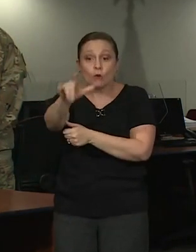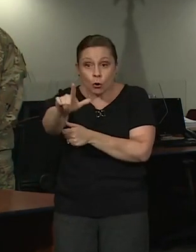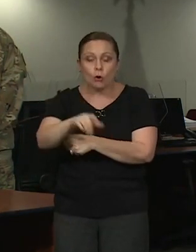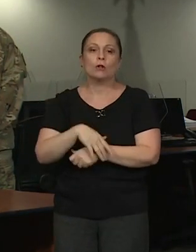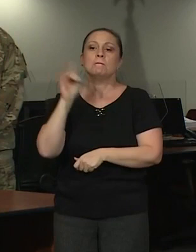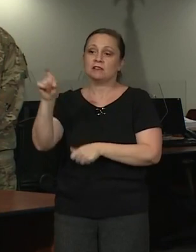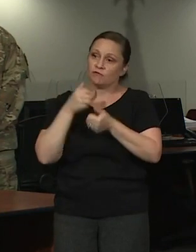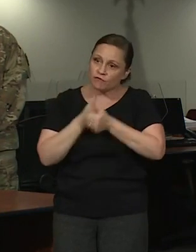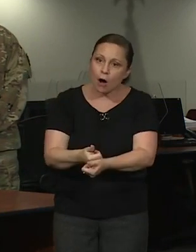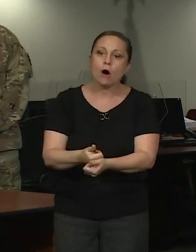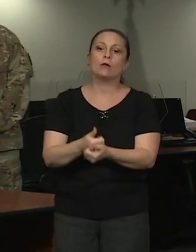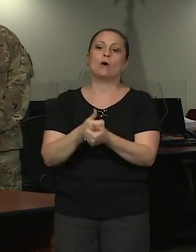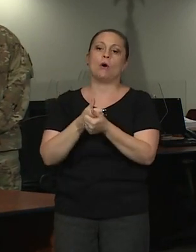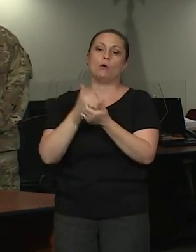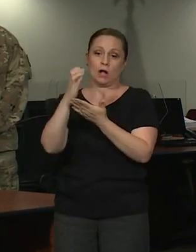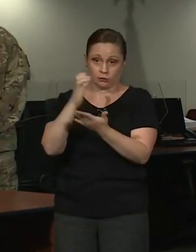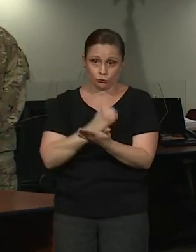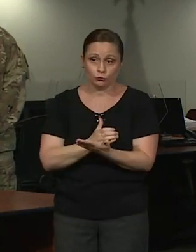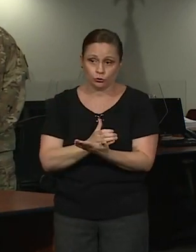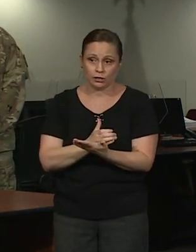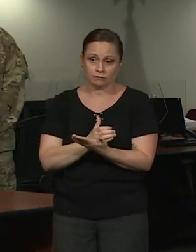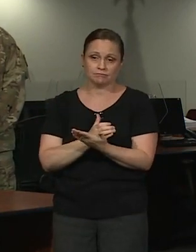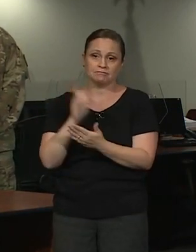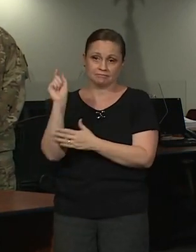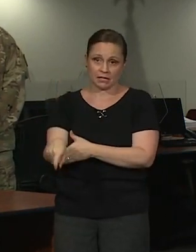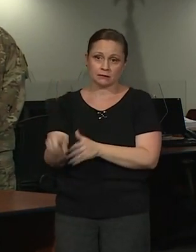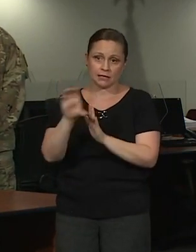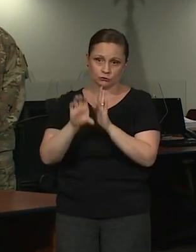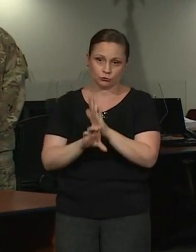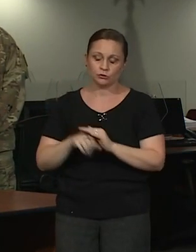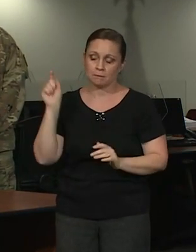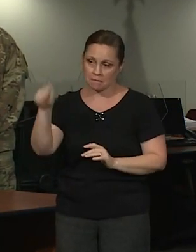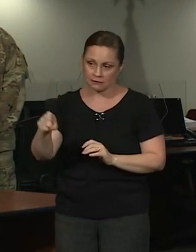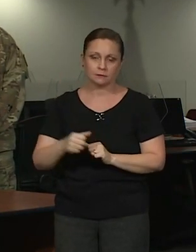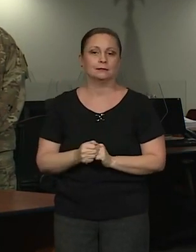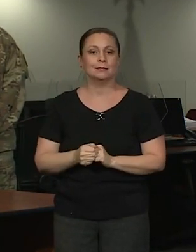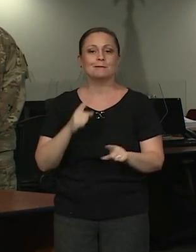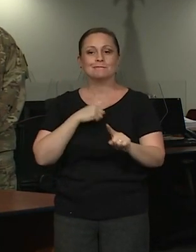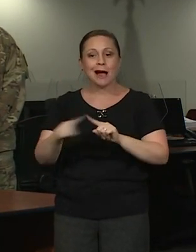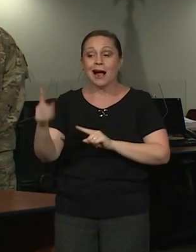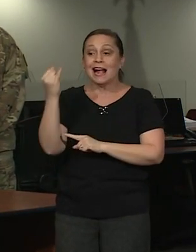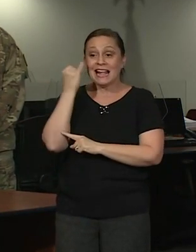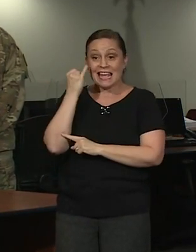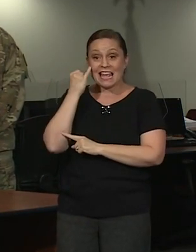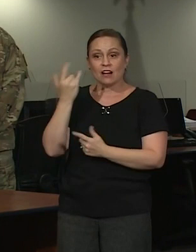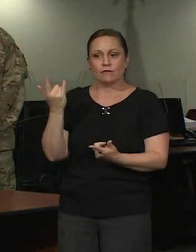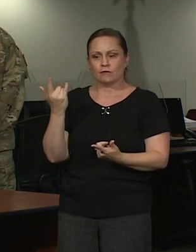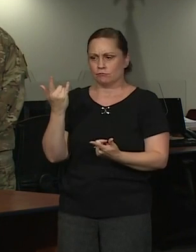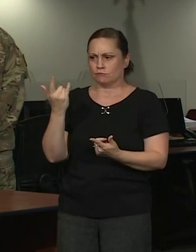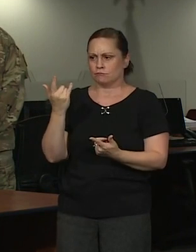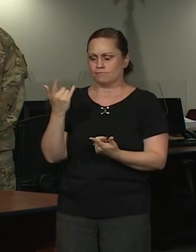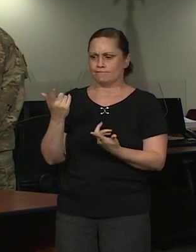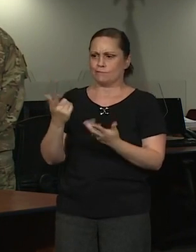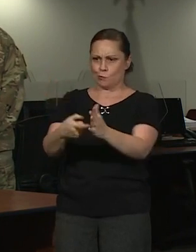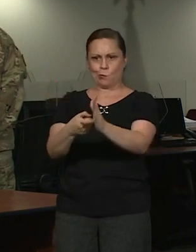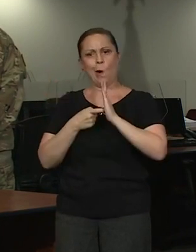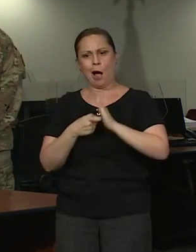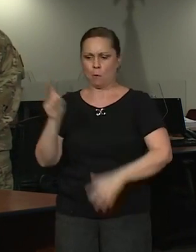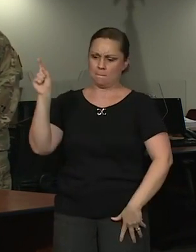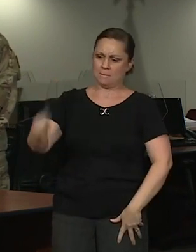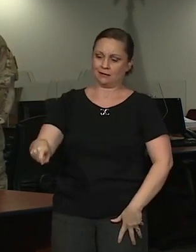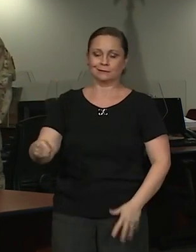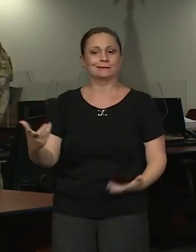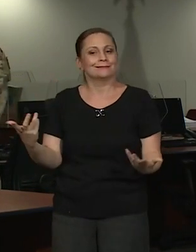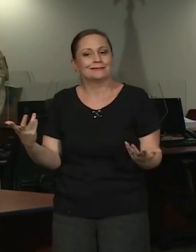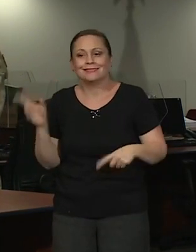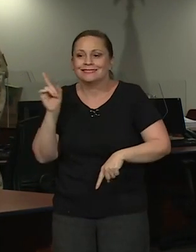But these mandates are in the end are unenforceable. Most of the cities, I know the city of Columbia